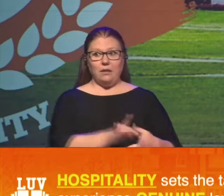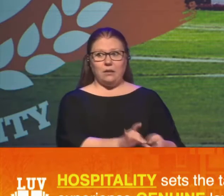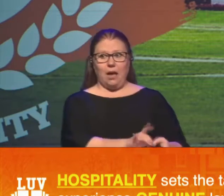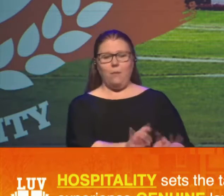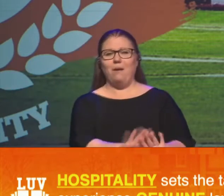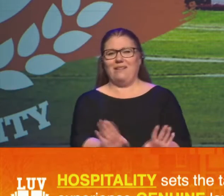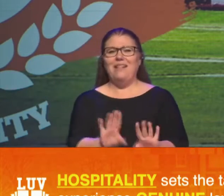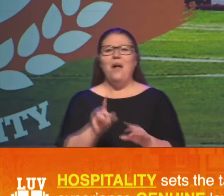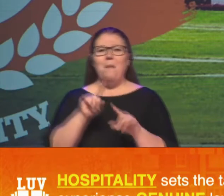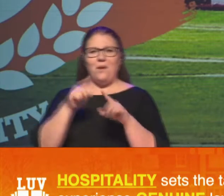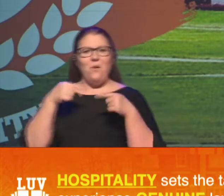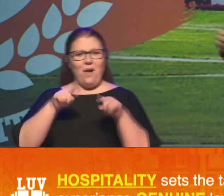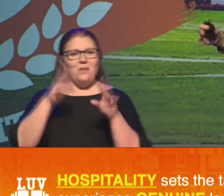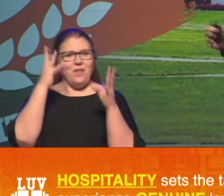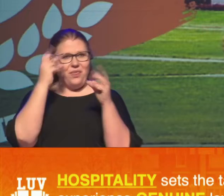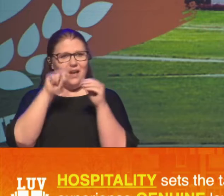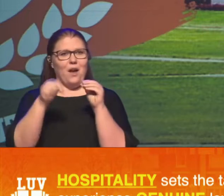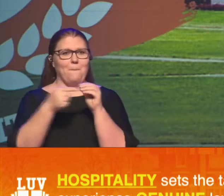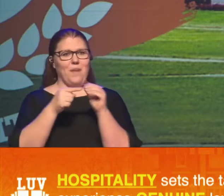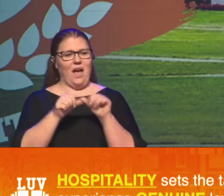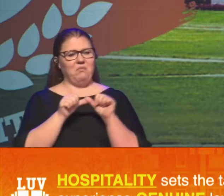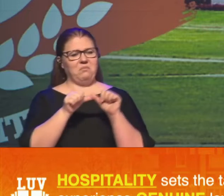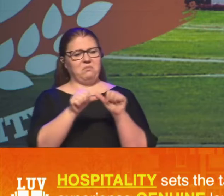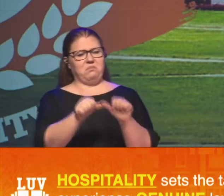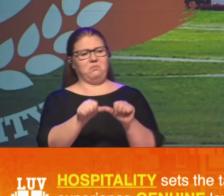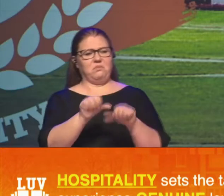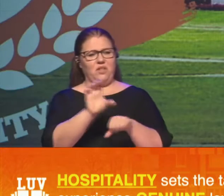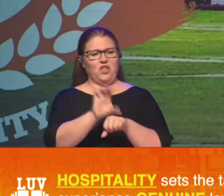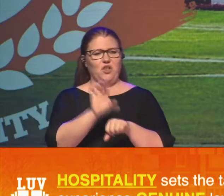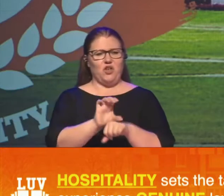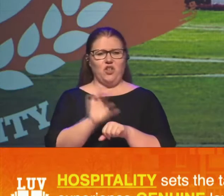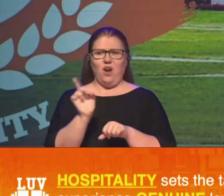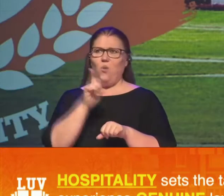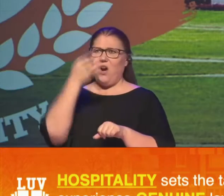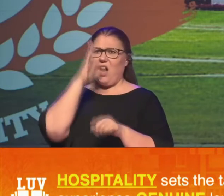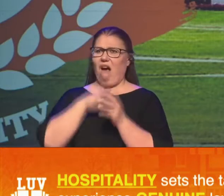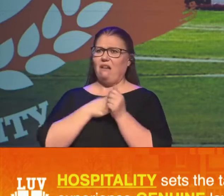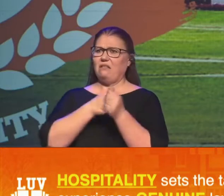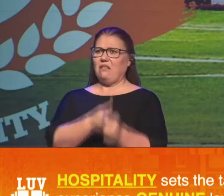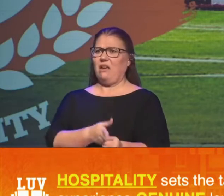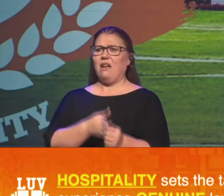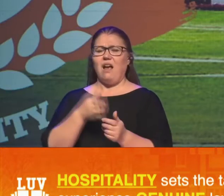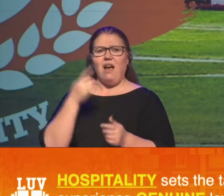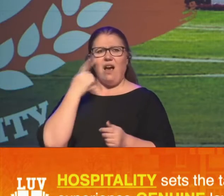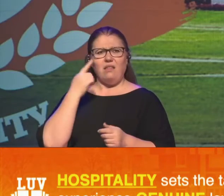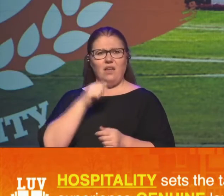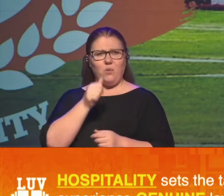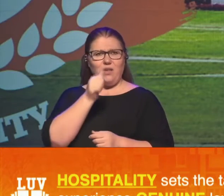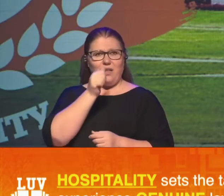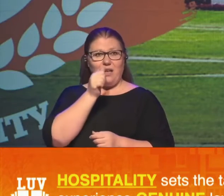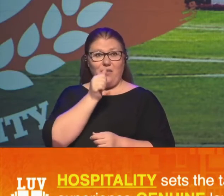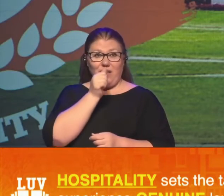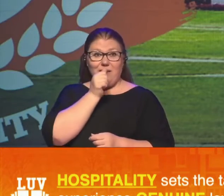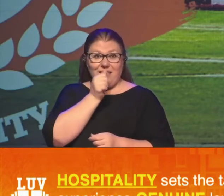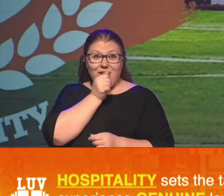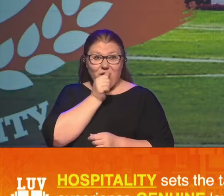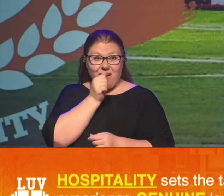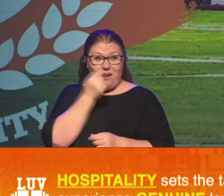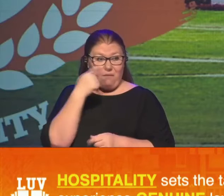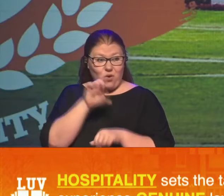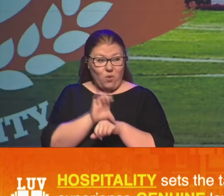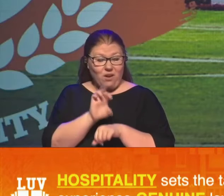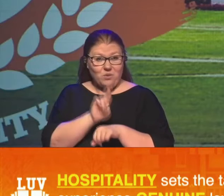But as I was thinking about this longevity of our church and where God is taking us, you know what I think one of the secret sauces to Crossroads has